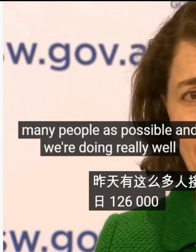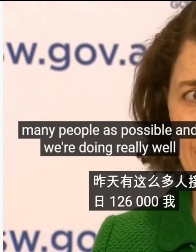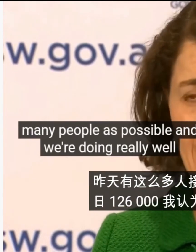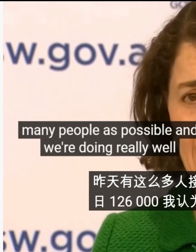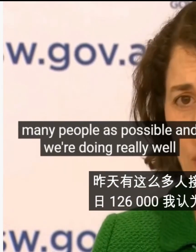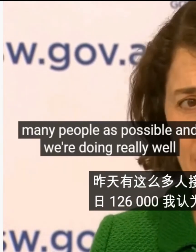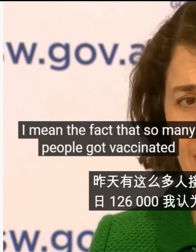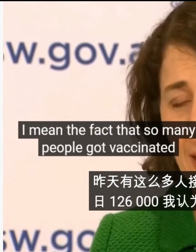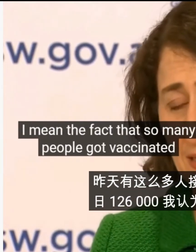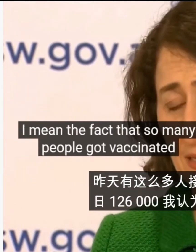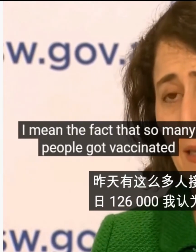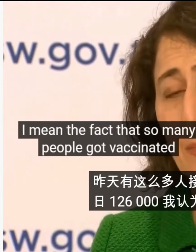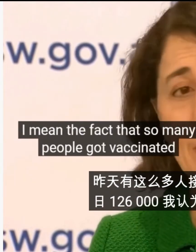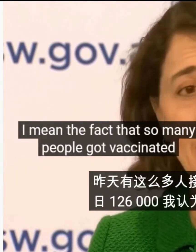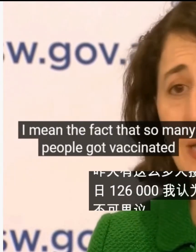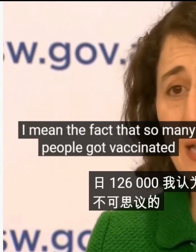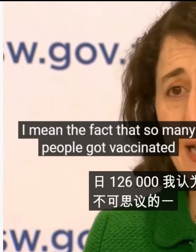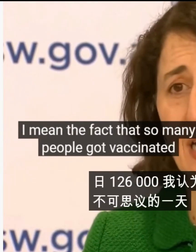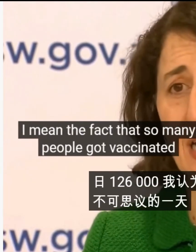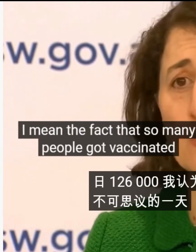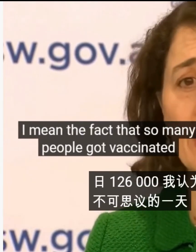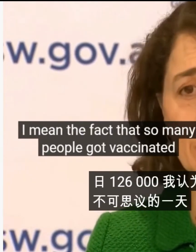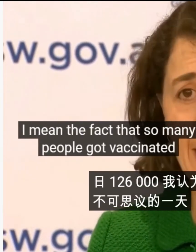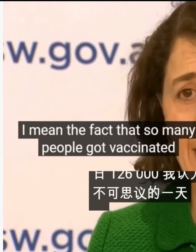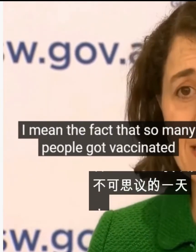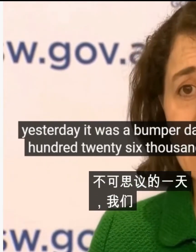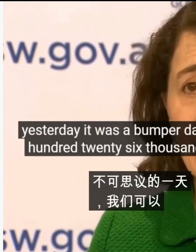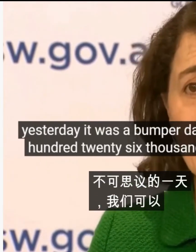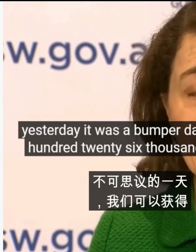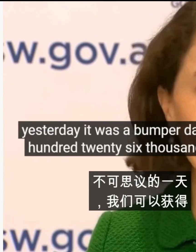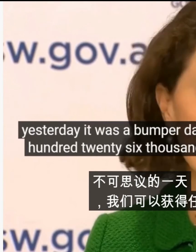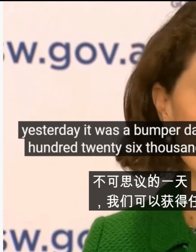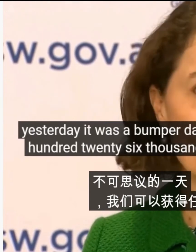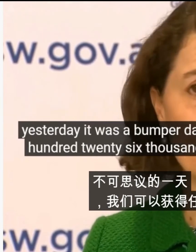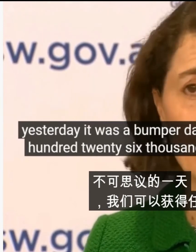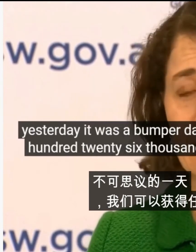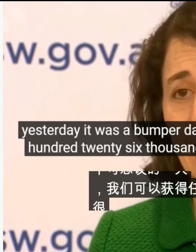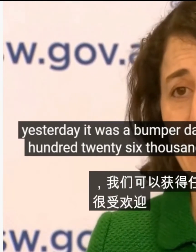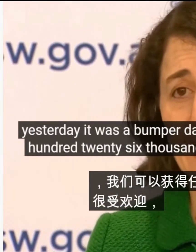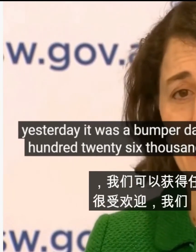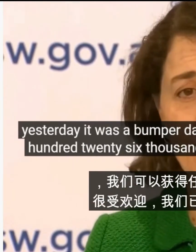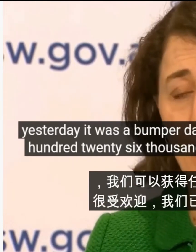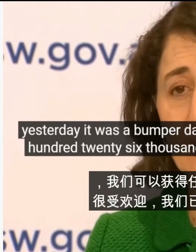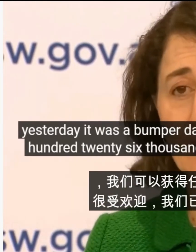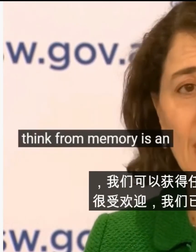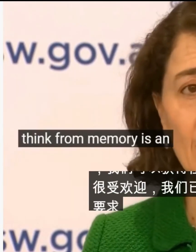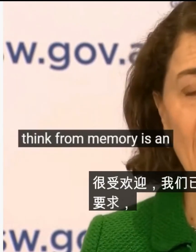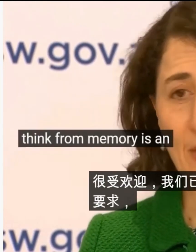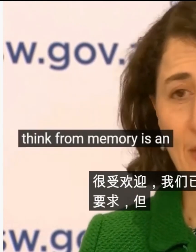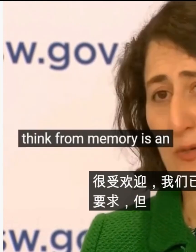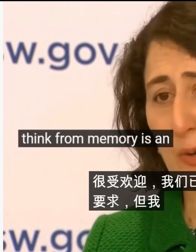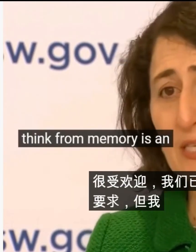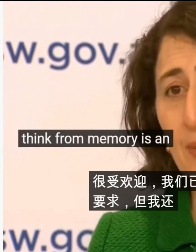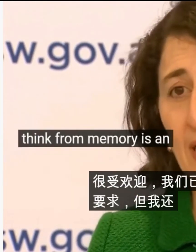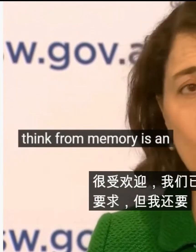day, 126,000 I think from memory, is an incredible day, and any extra support we can get will be welcome, and we have made those